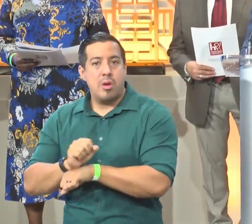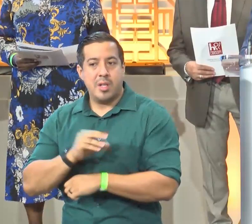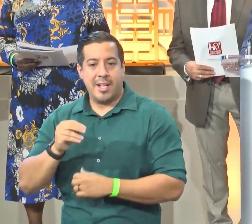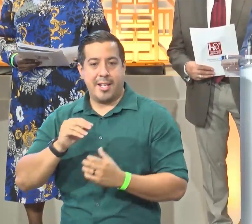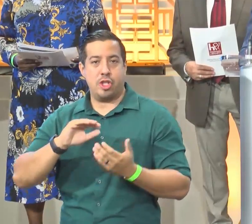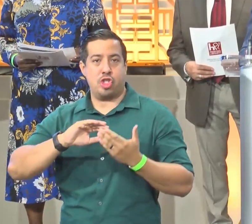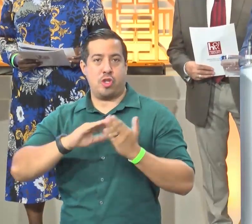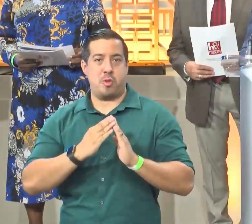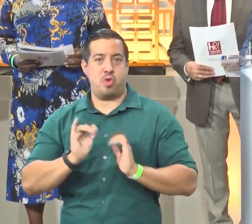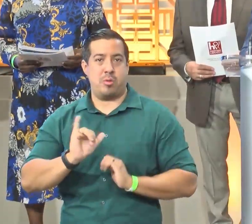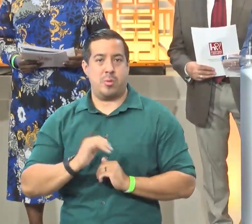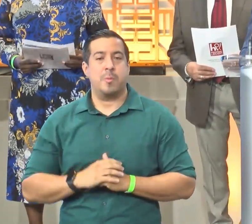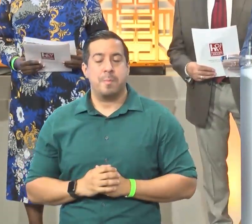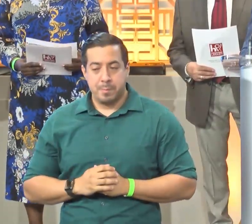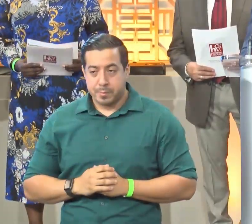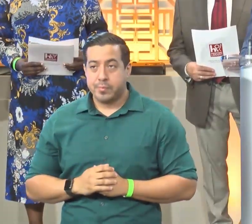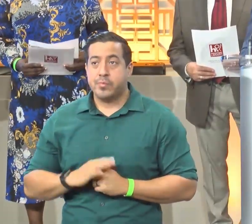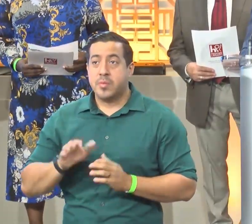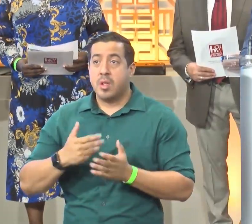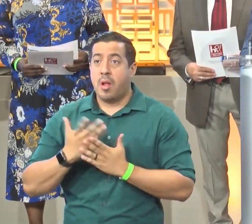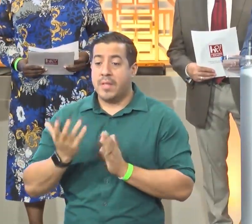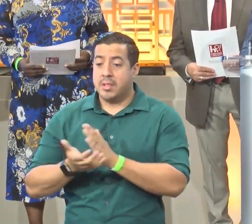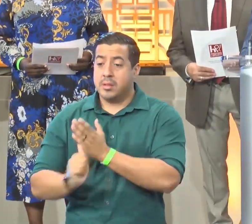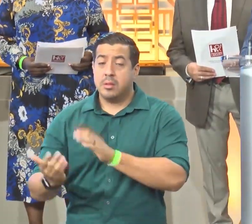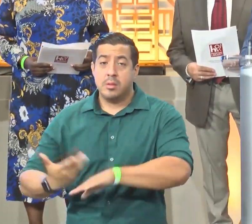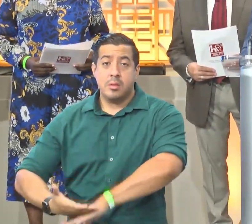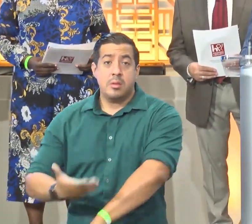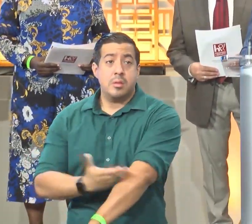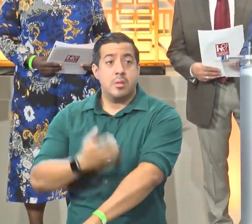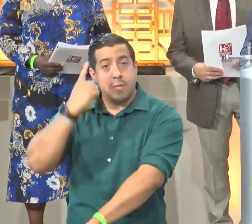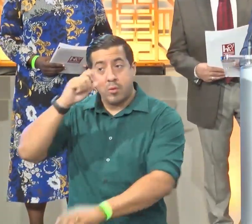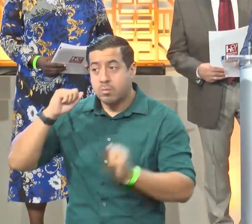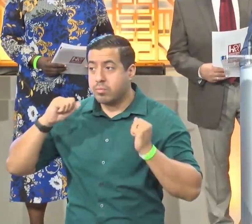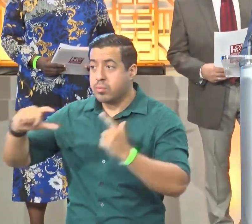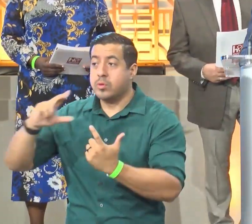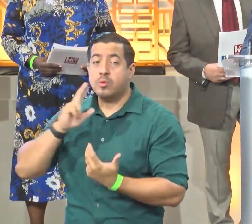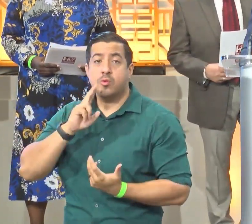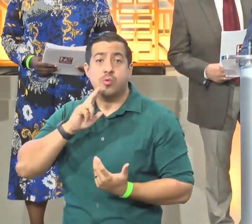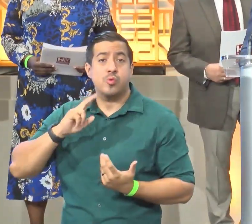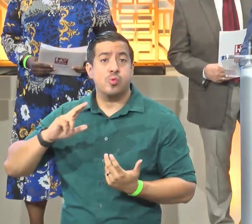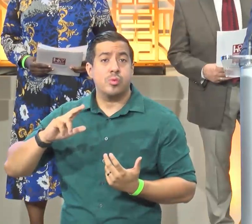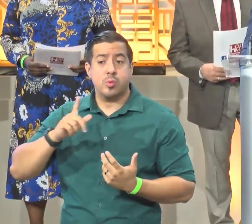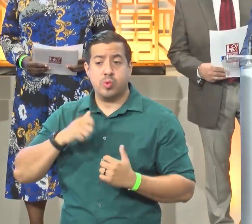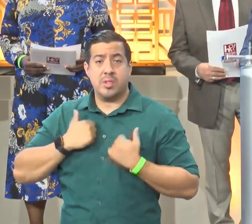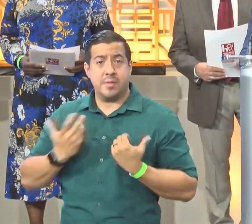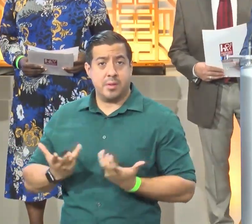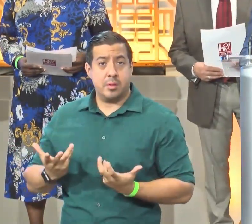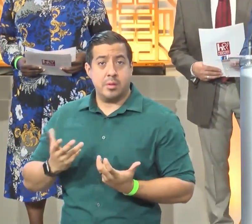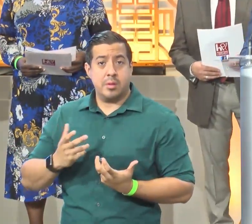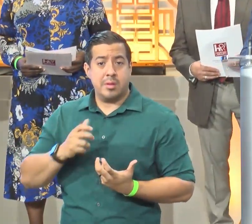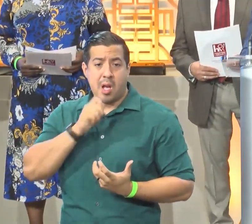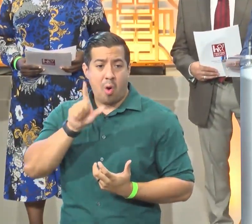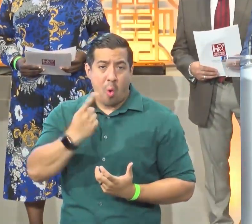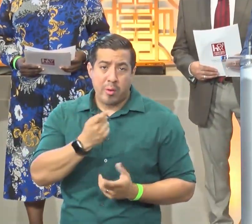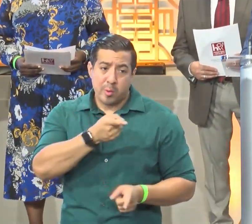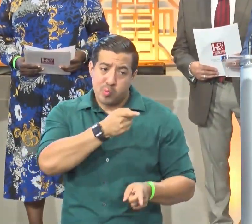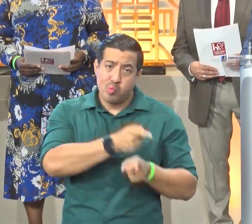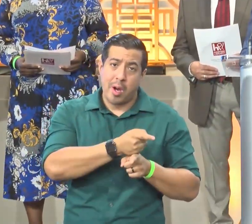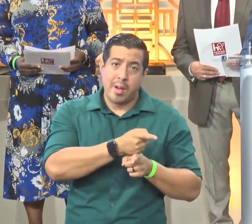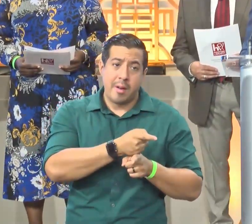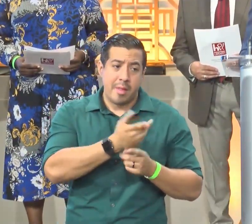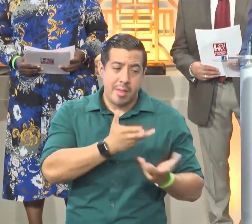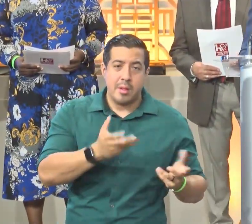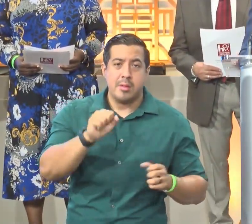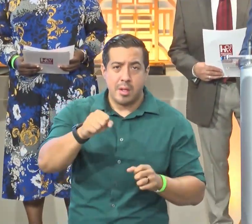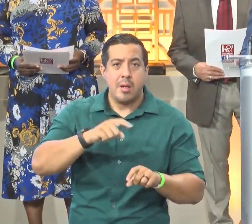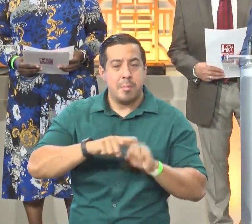And improving the functional literacy skills of all Houstonians is not only the right thing to do for this city,